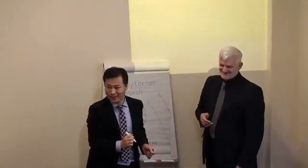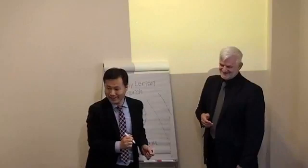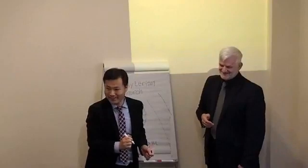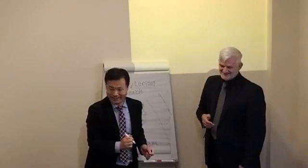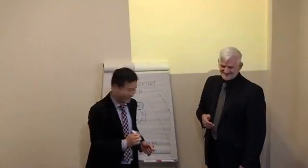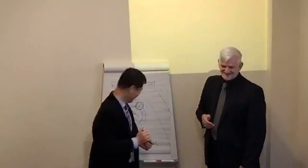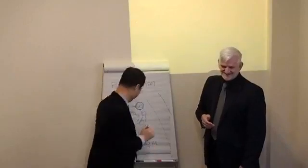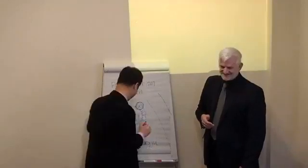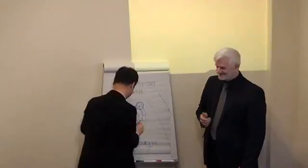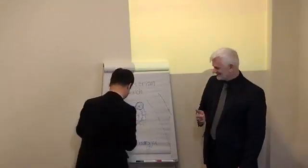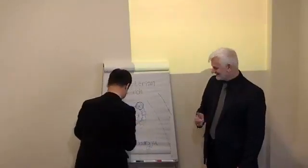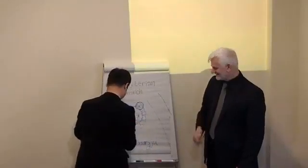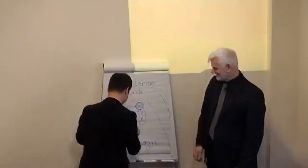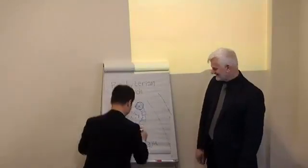Correct.